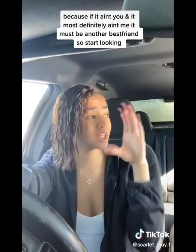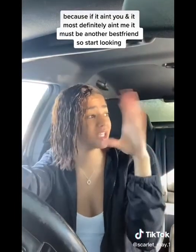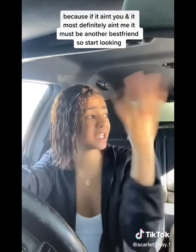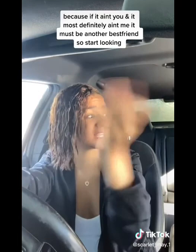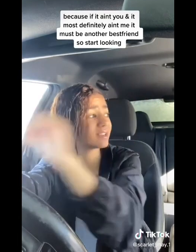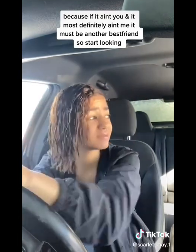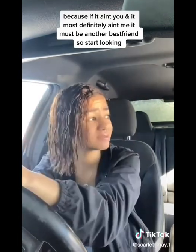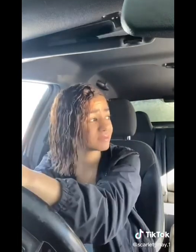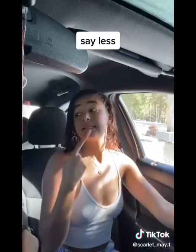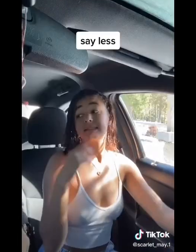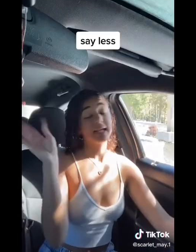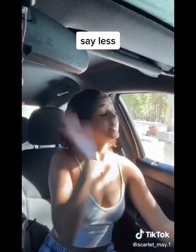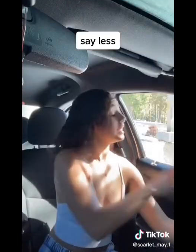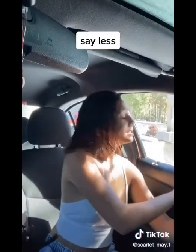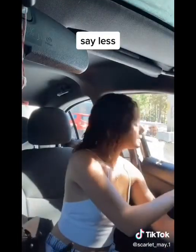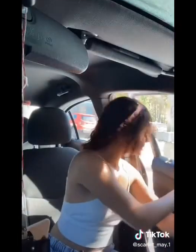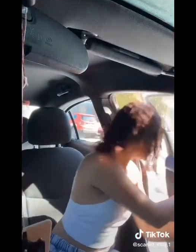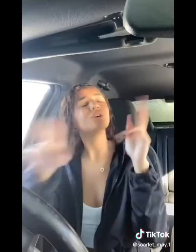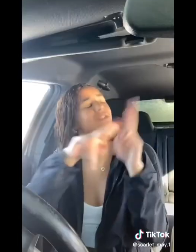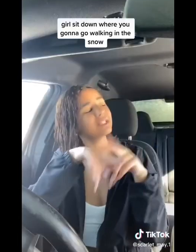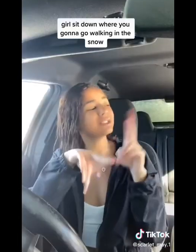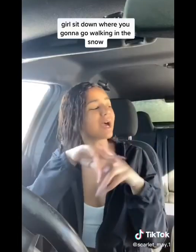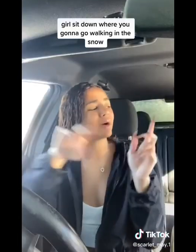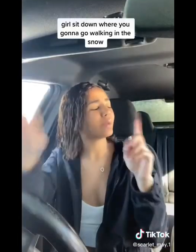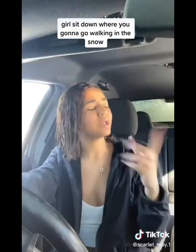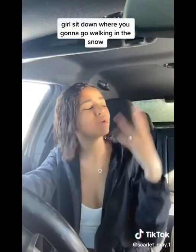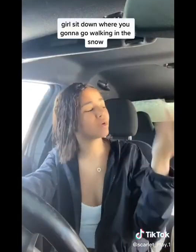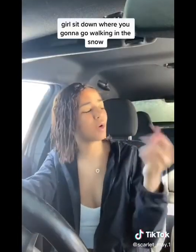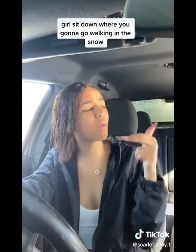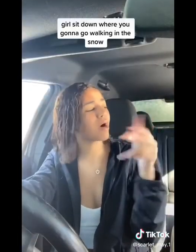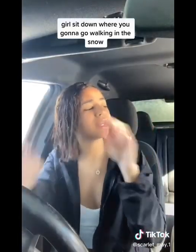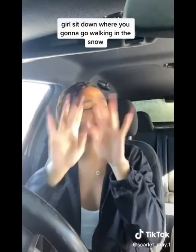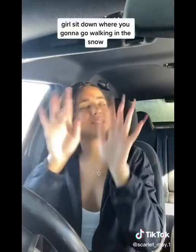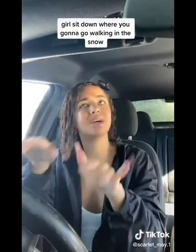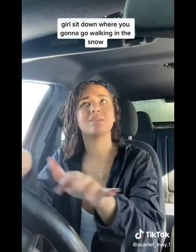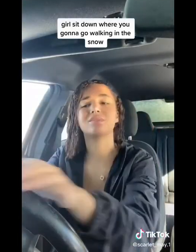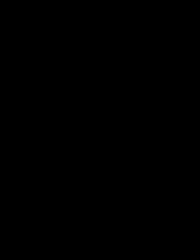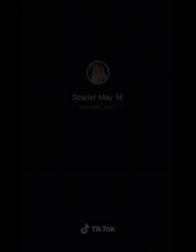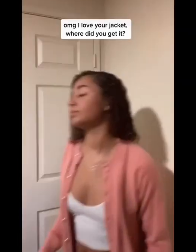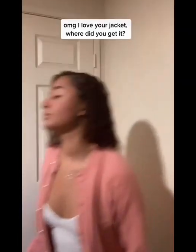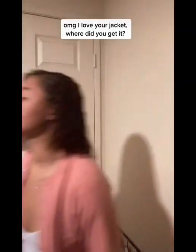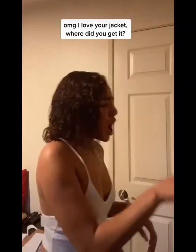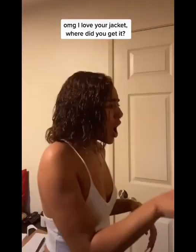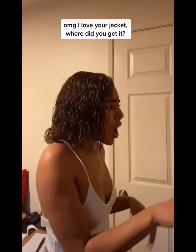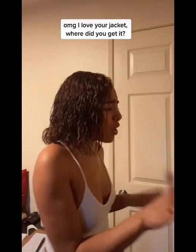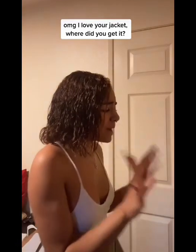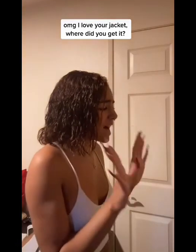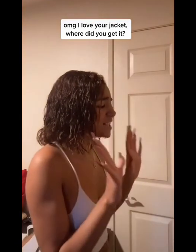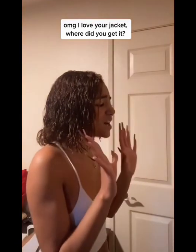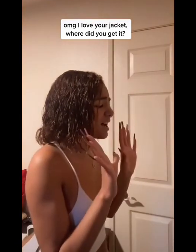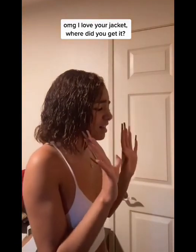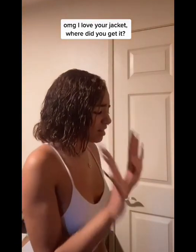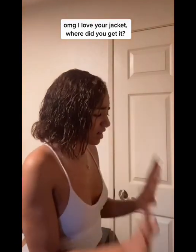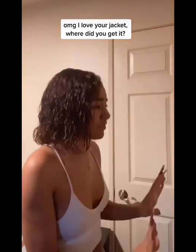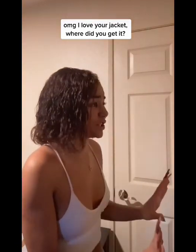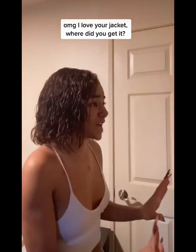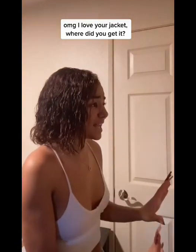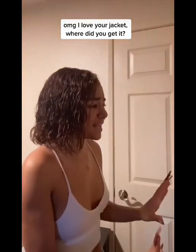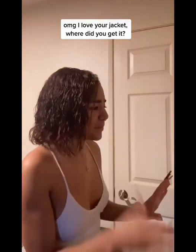looking. Say less. Oh, sit down. Where you gonna go walking in the snow? Oh my gosh, I love your jacket. Where'd you